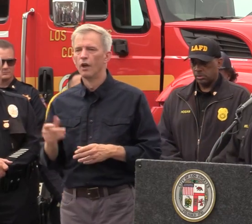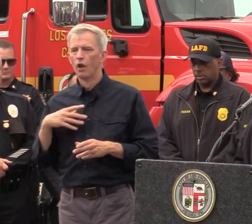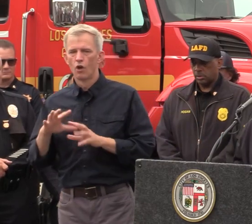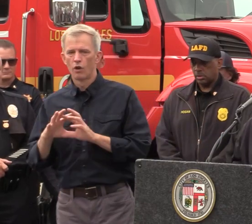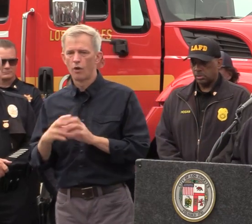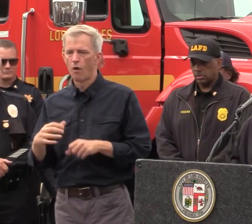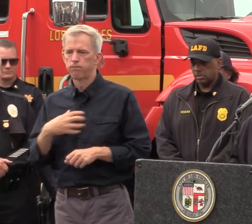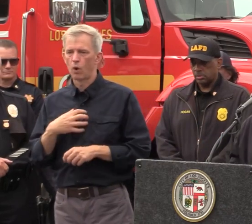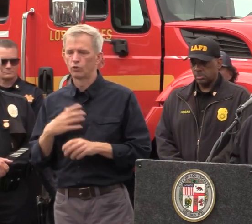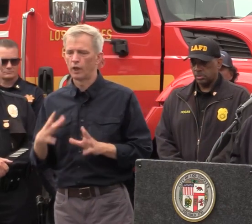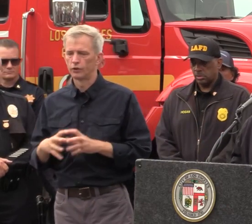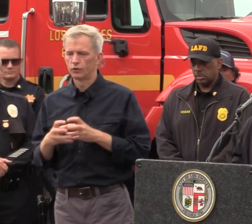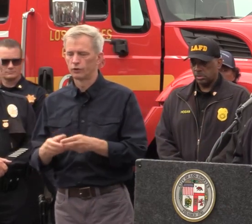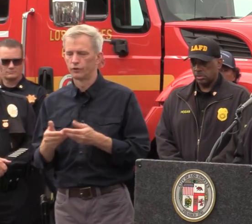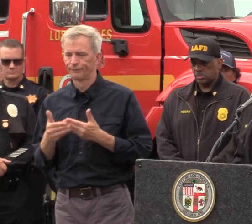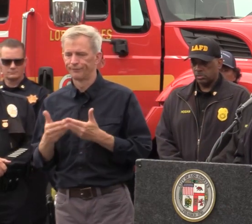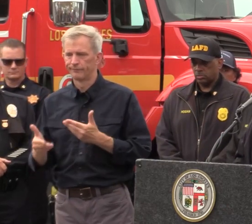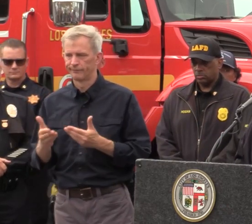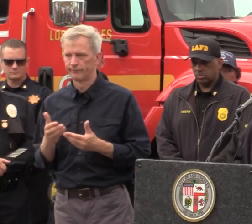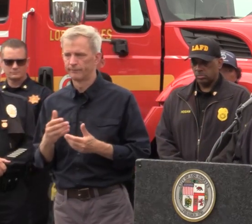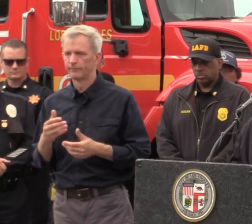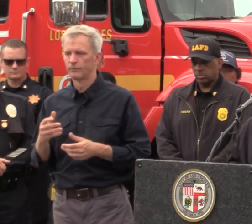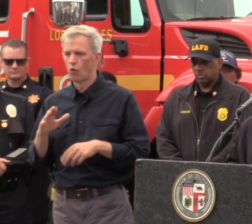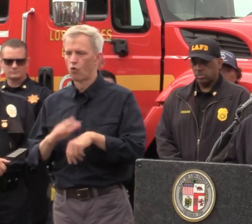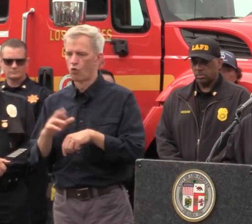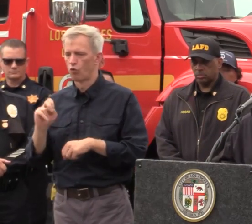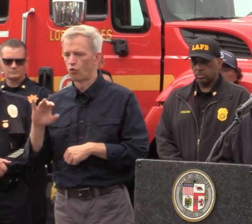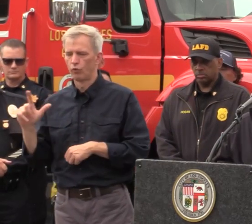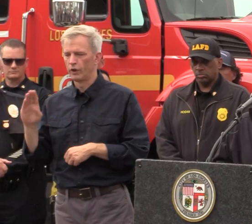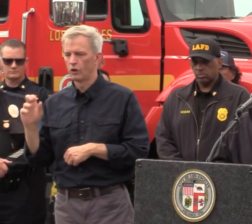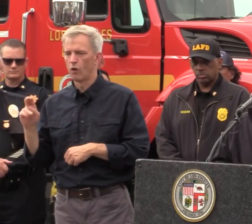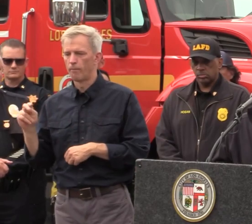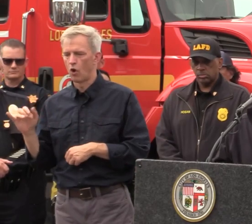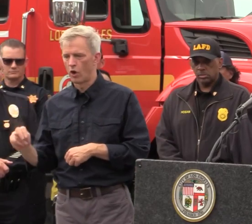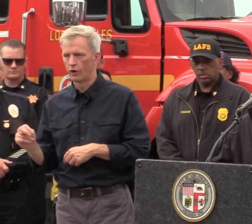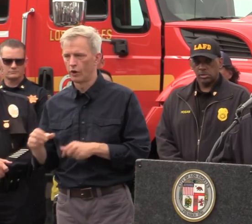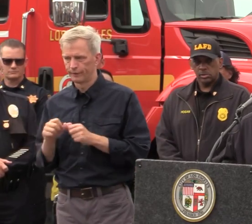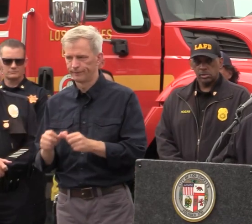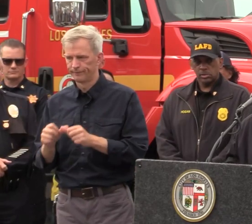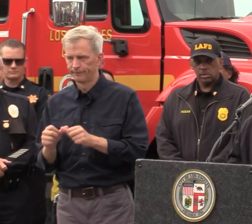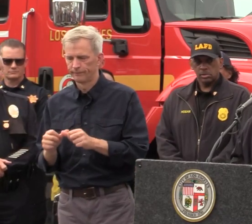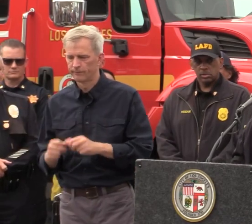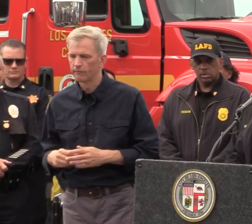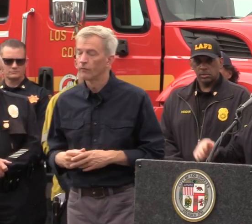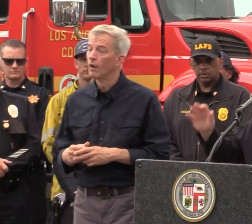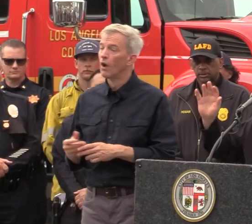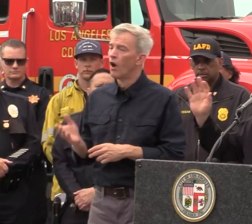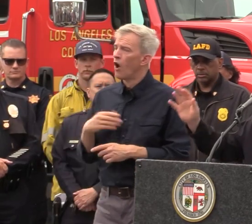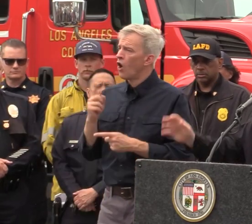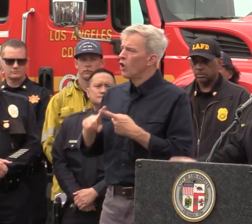to each situation and done an incredible job saving lives. A